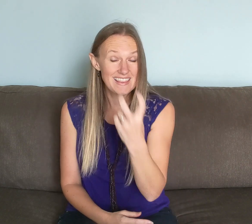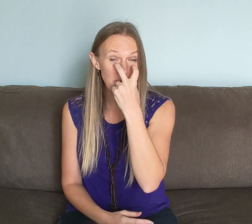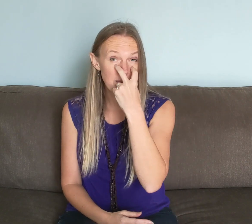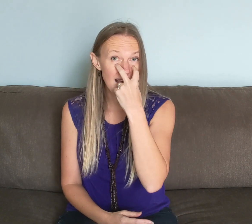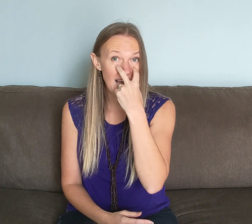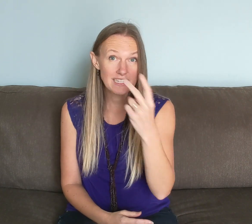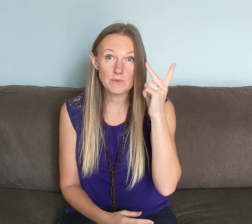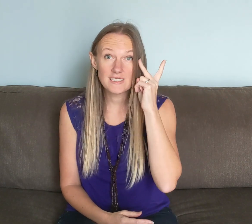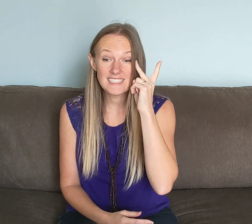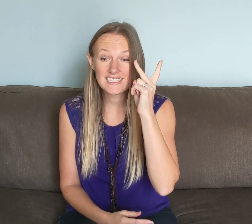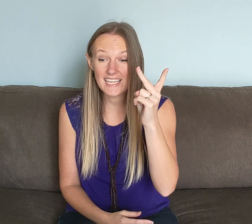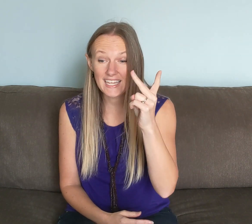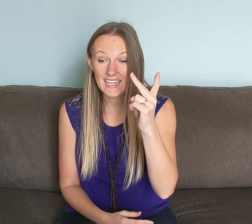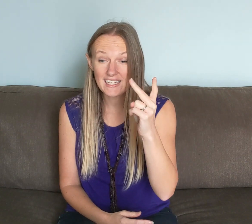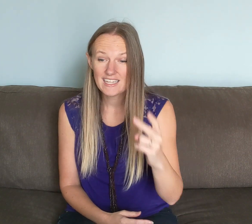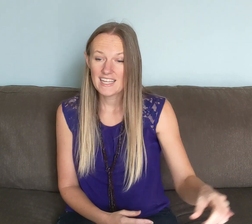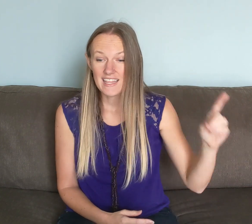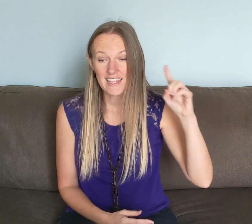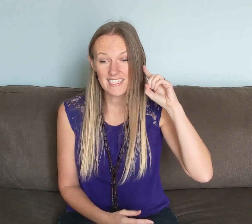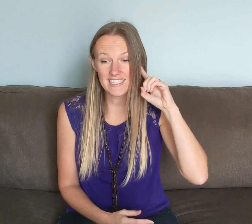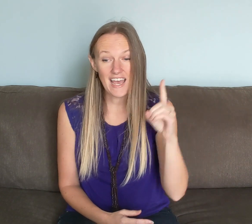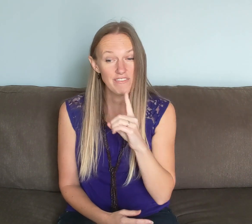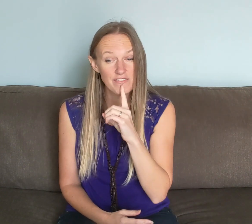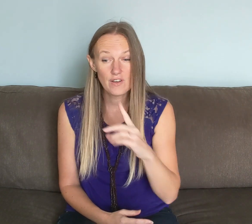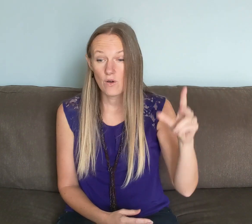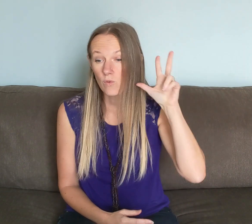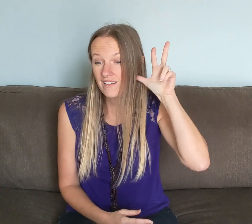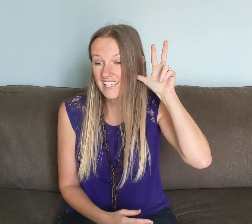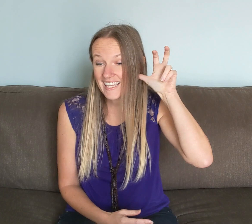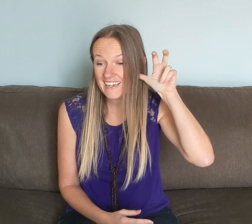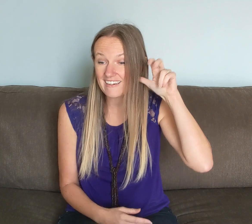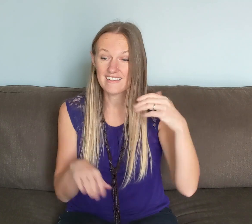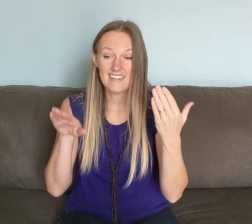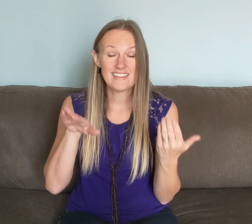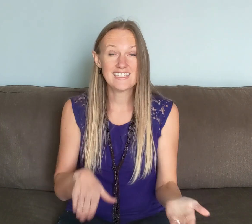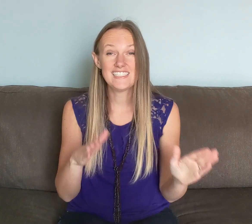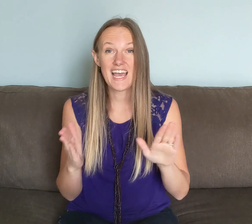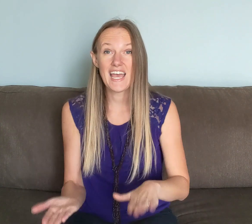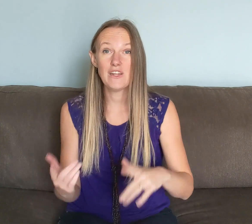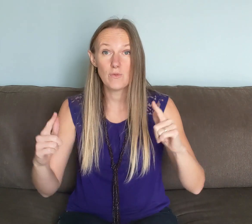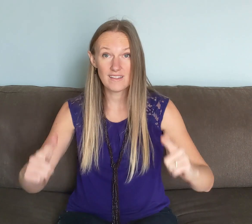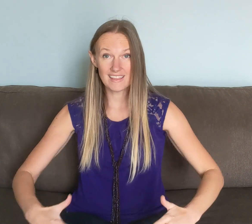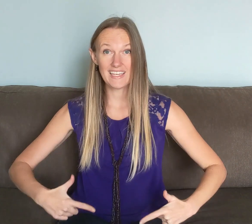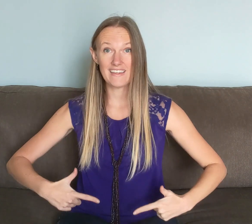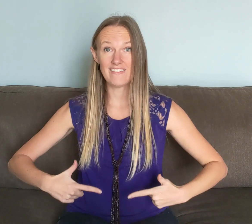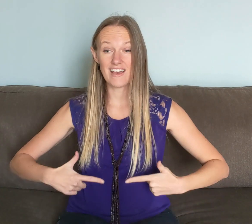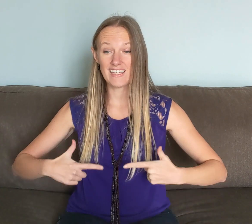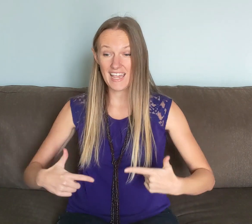the blind will see, the deaf will hear, the dead will live